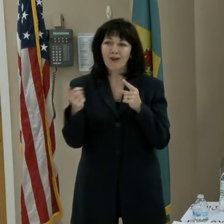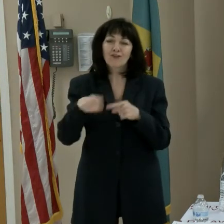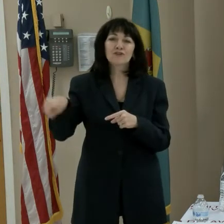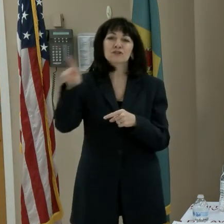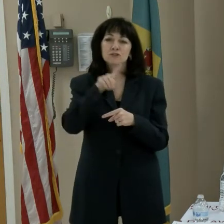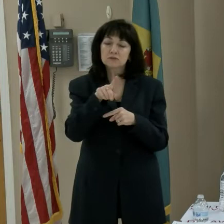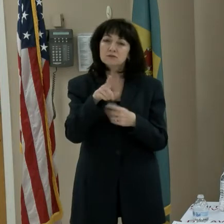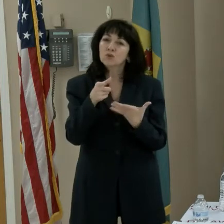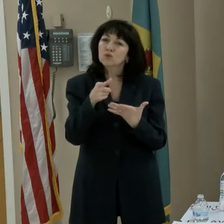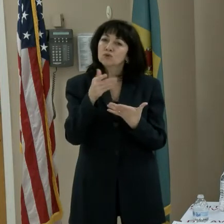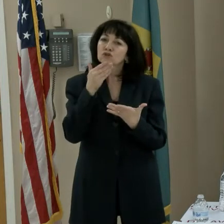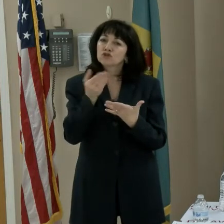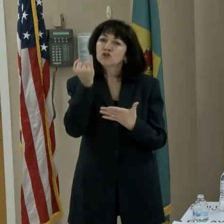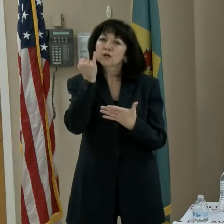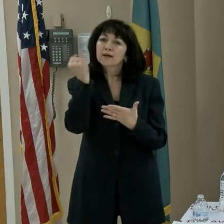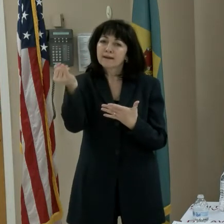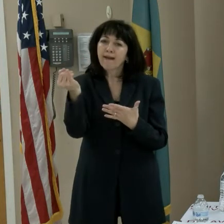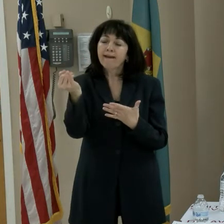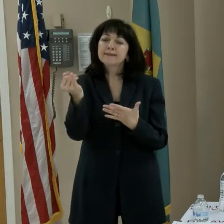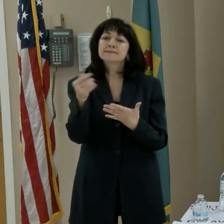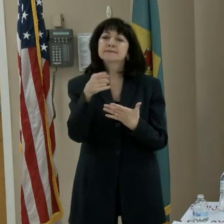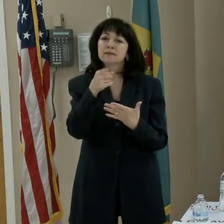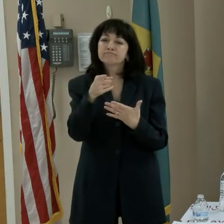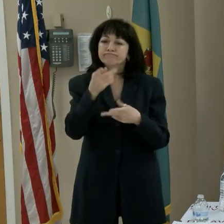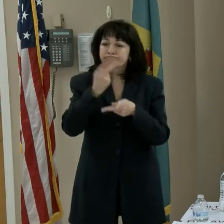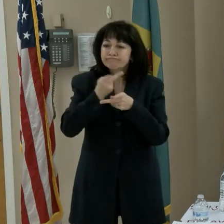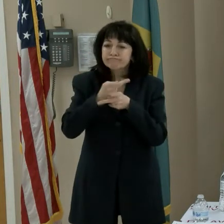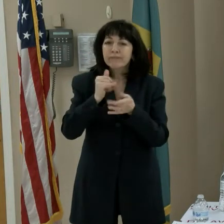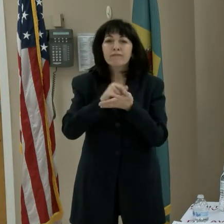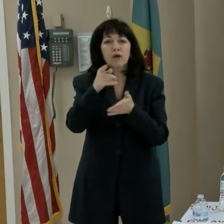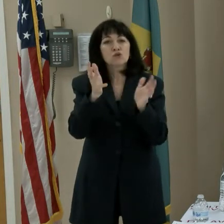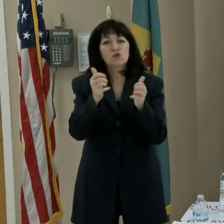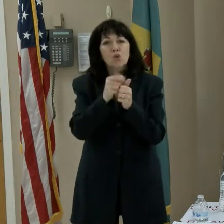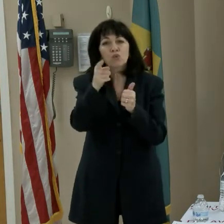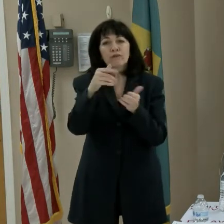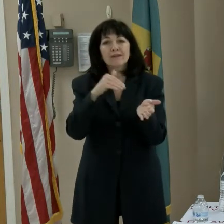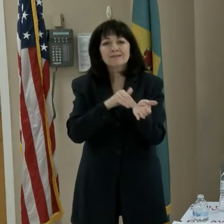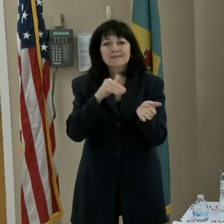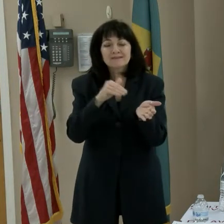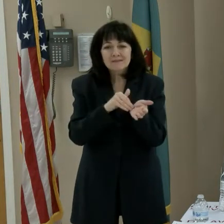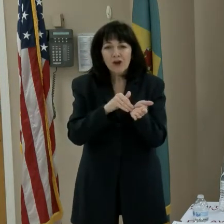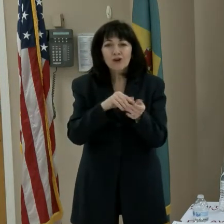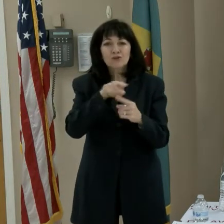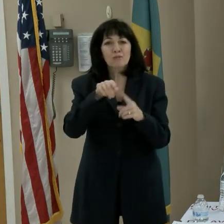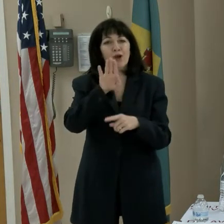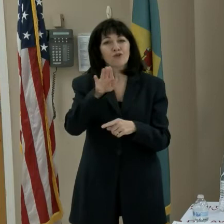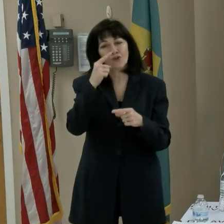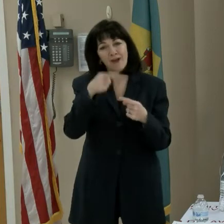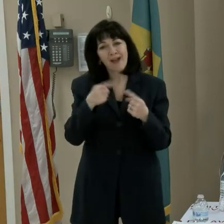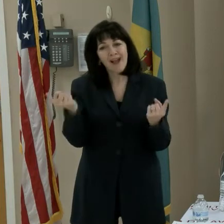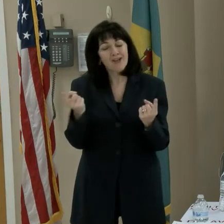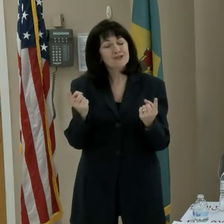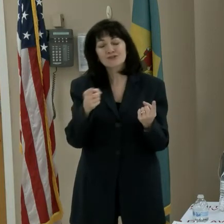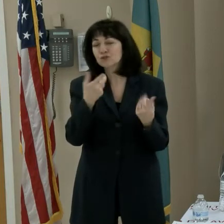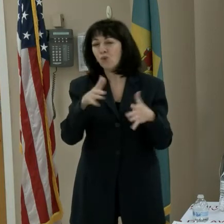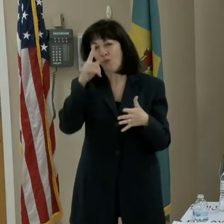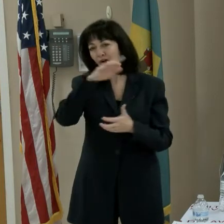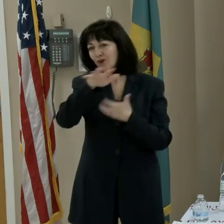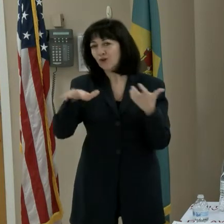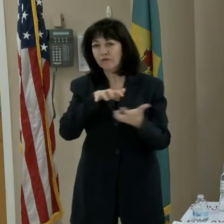seasonal allergies, talk to your doctor about that, so that you don't get confused between whether I have allergies